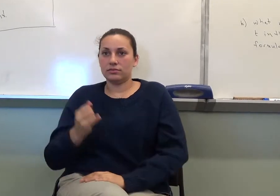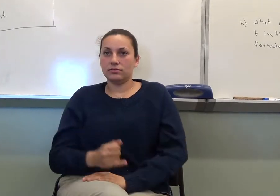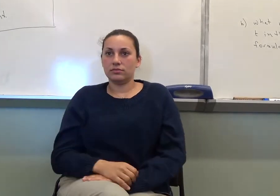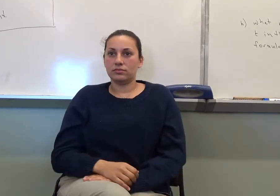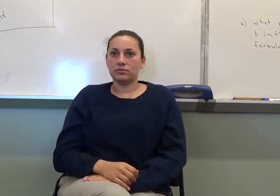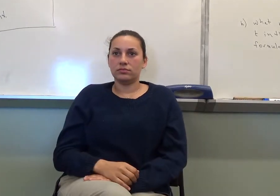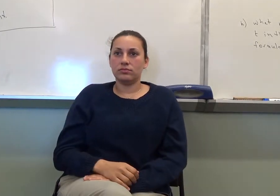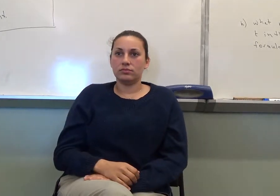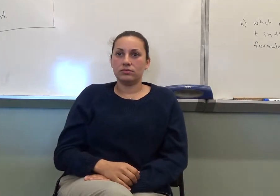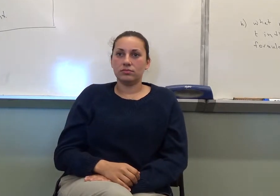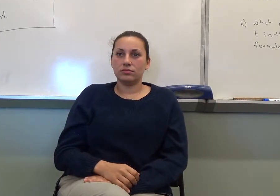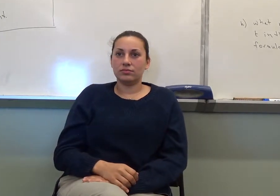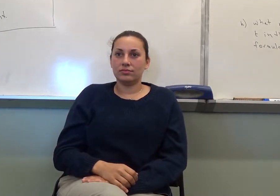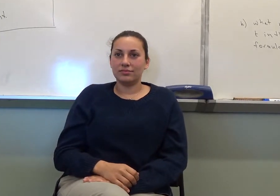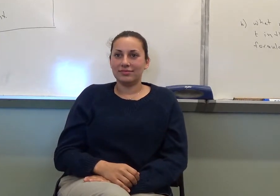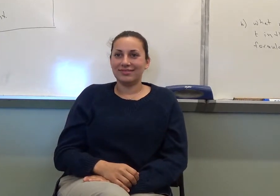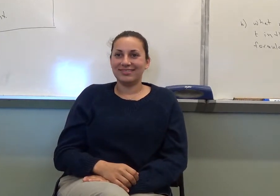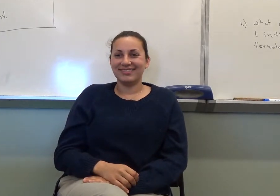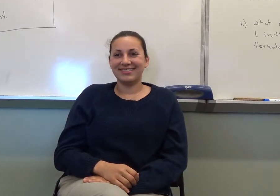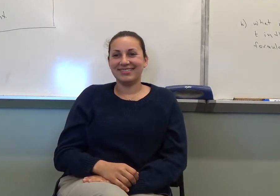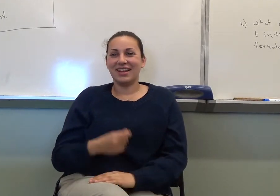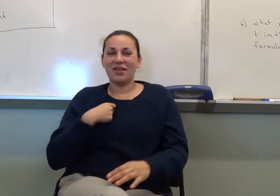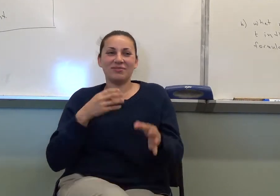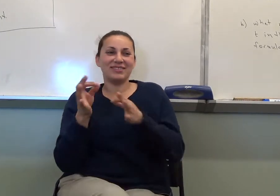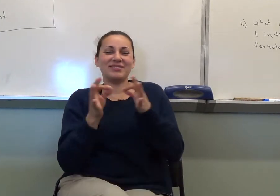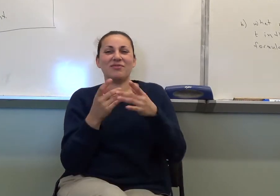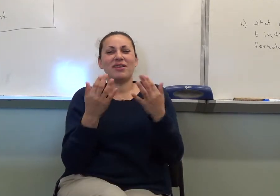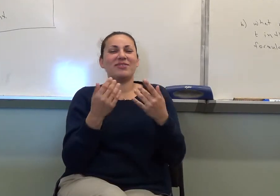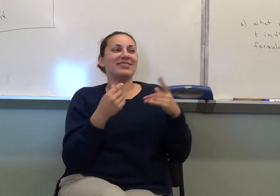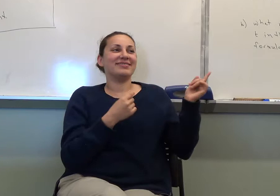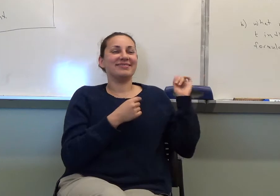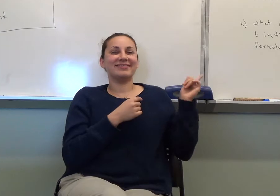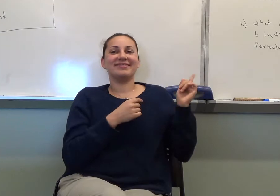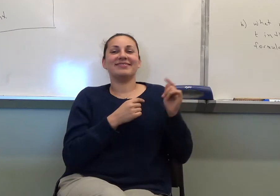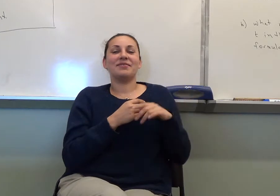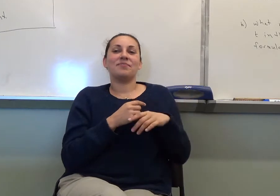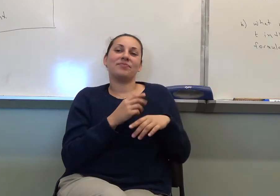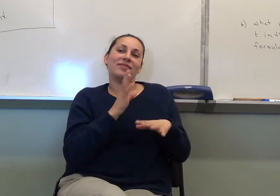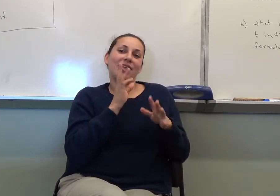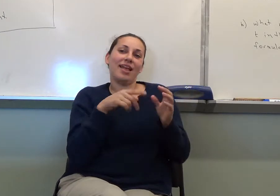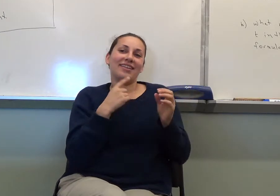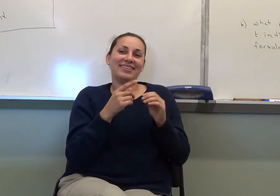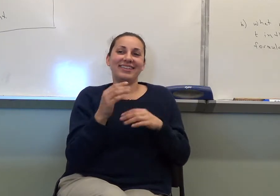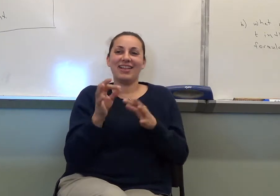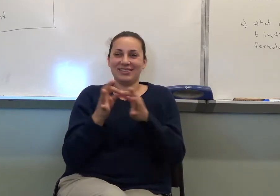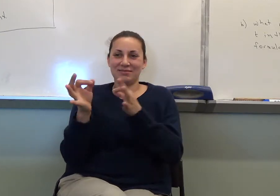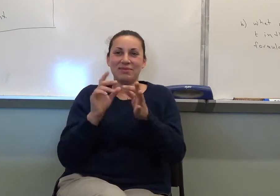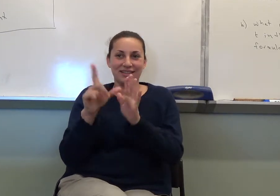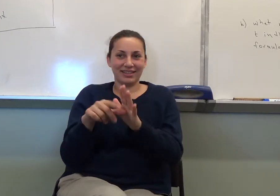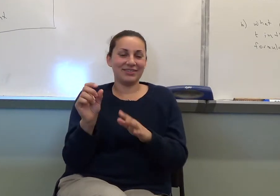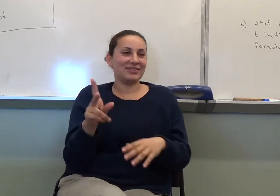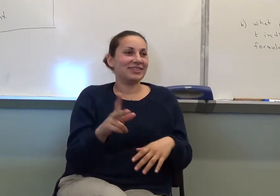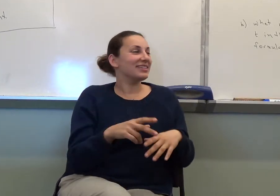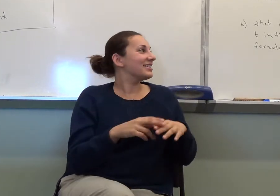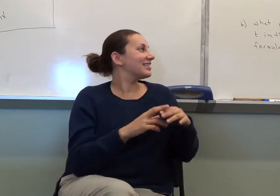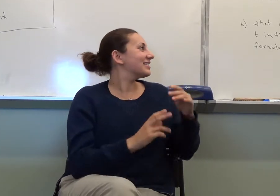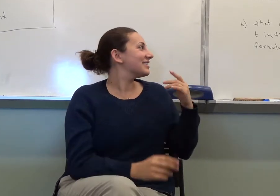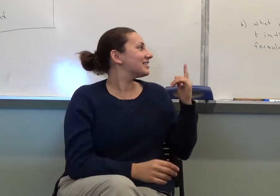formula? Now this is no different than the value for the rate on the other formulas that we